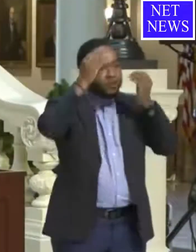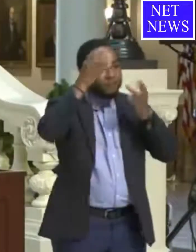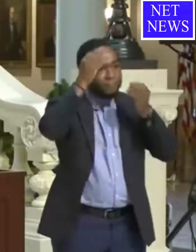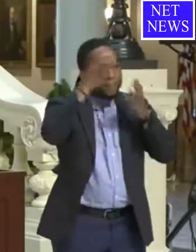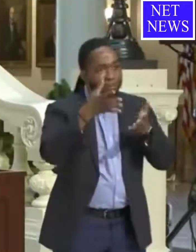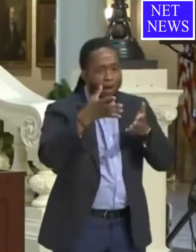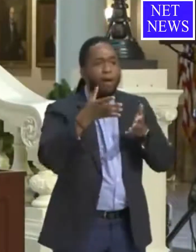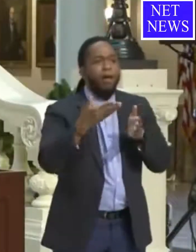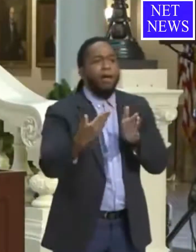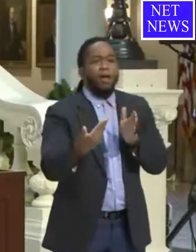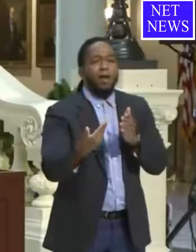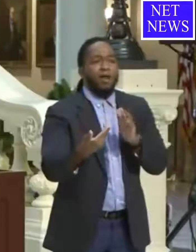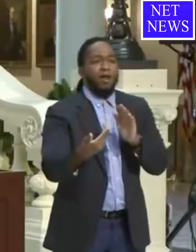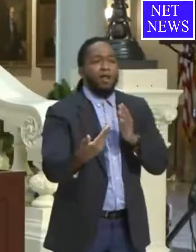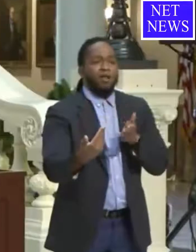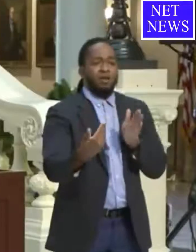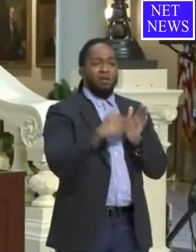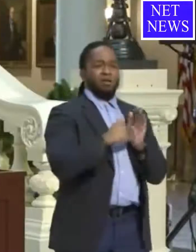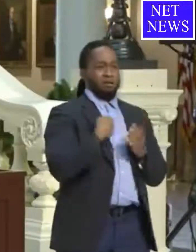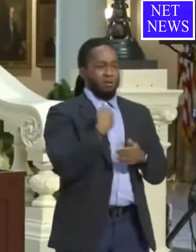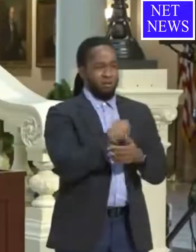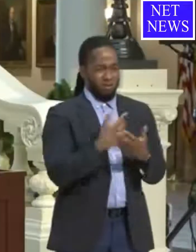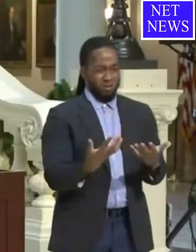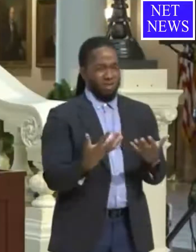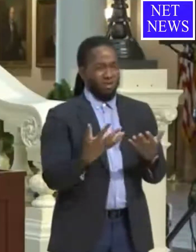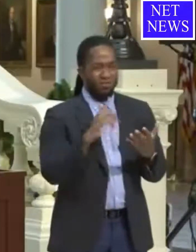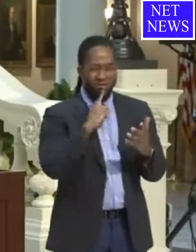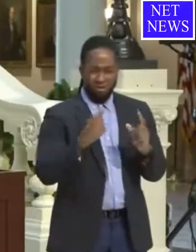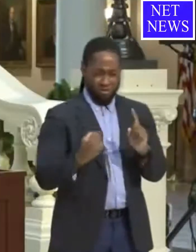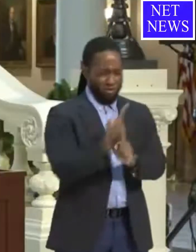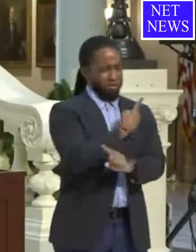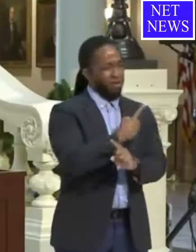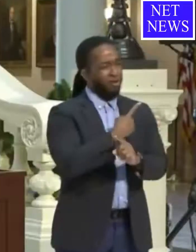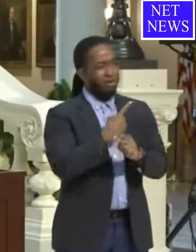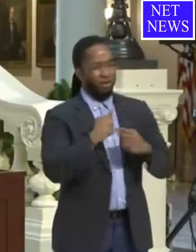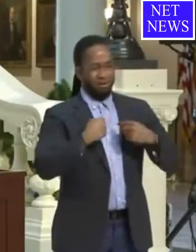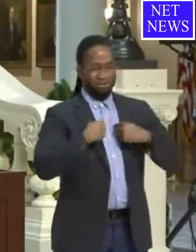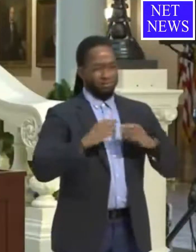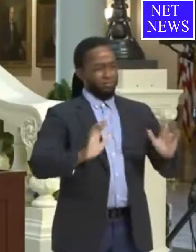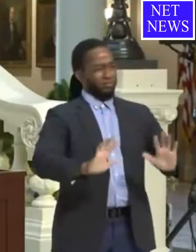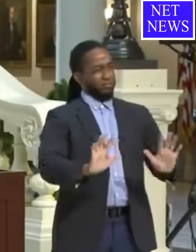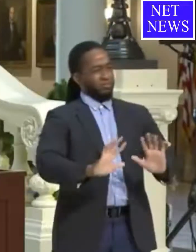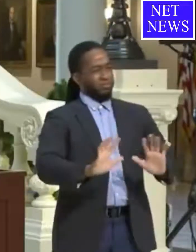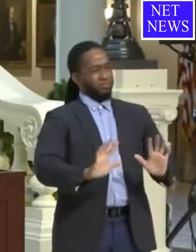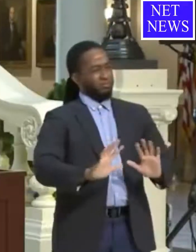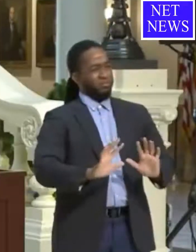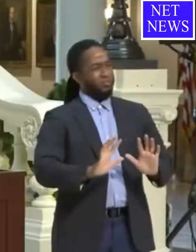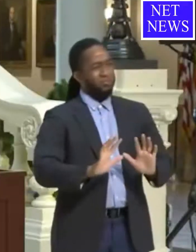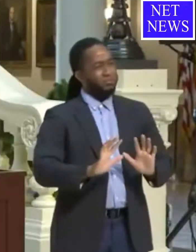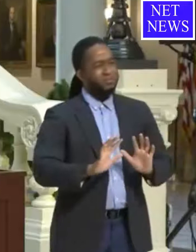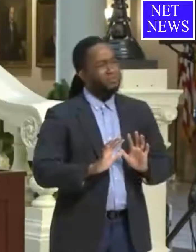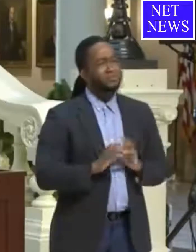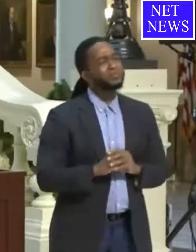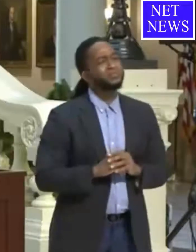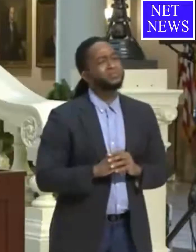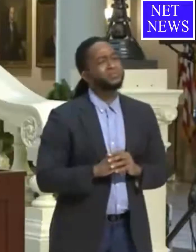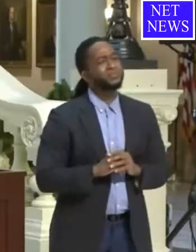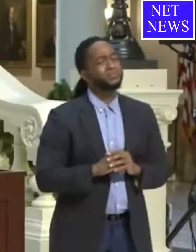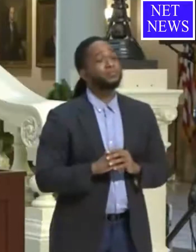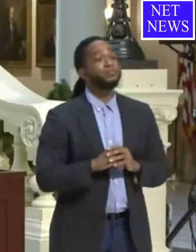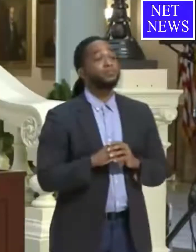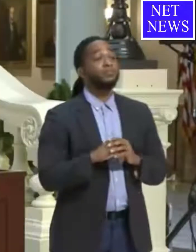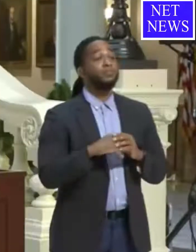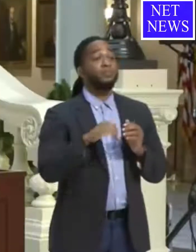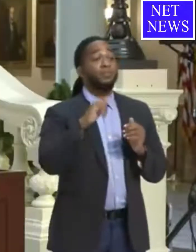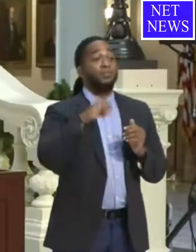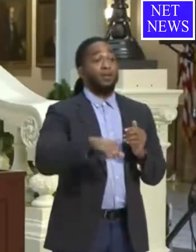and accusations made against myself and my family. These are ridiculous. They only seek to breed fear,